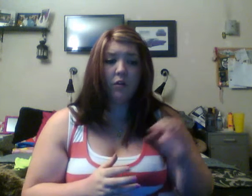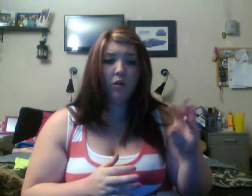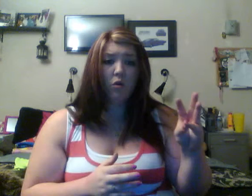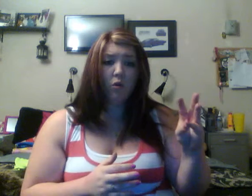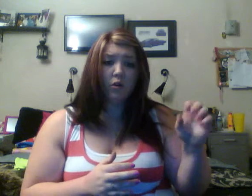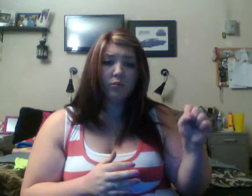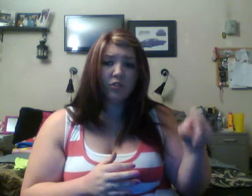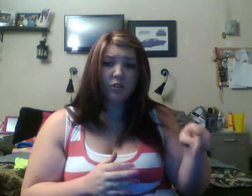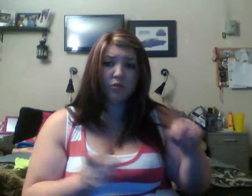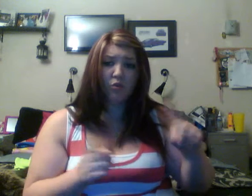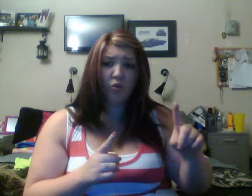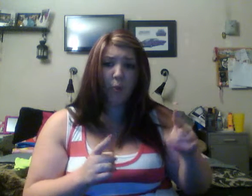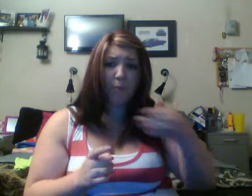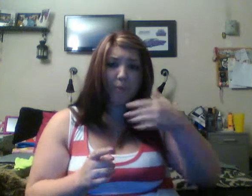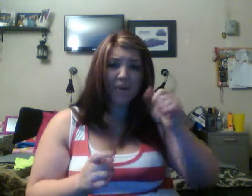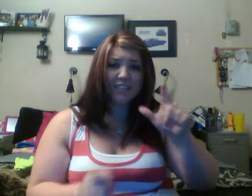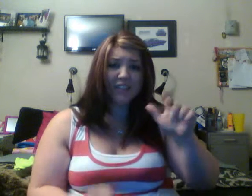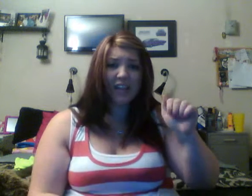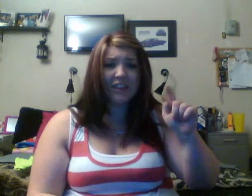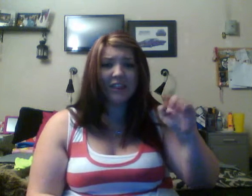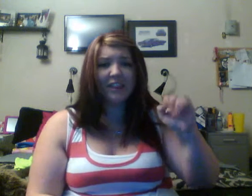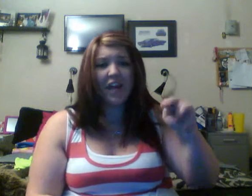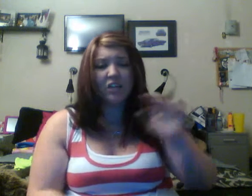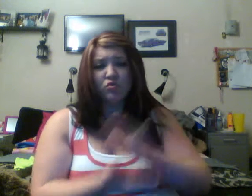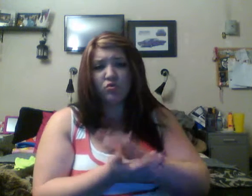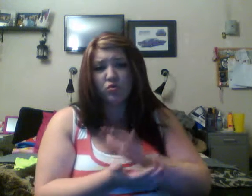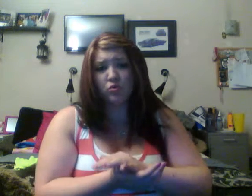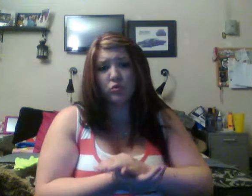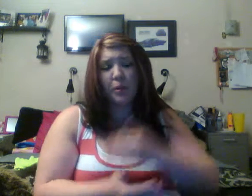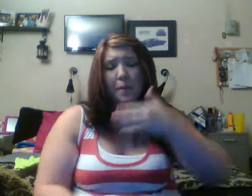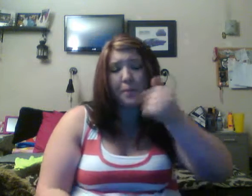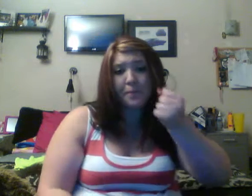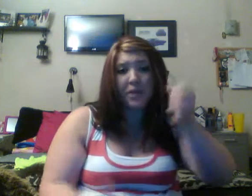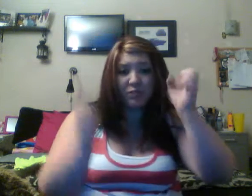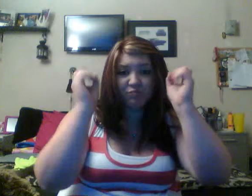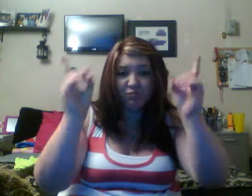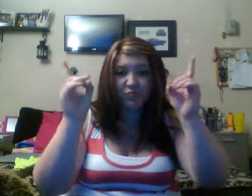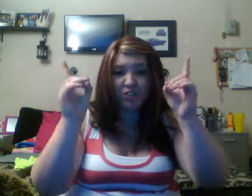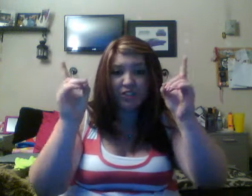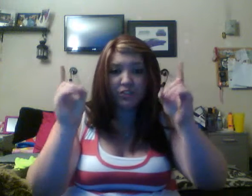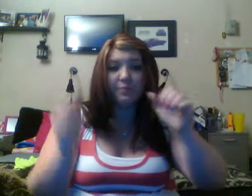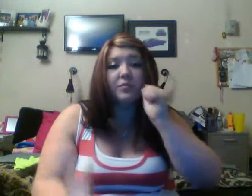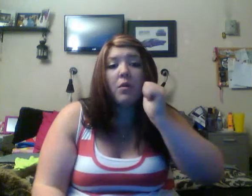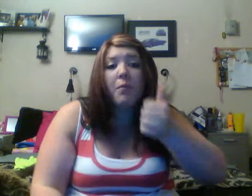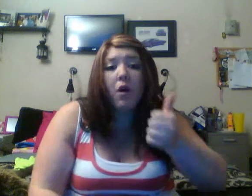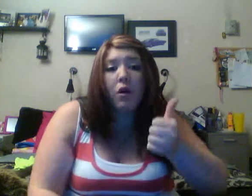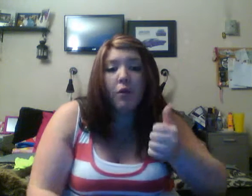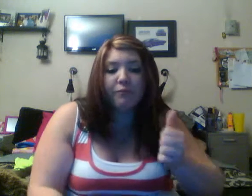best education. Now tomorrow, we're going to follow William past the age of 12 into his teenage